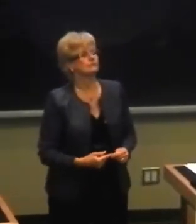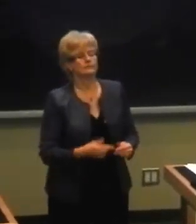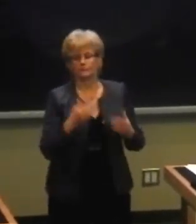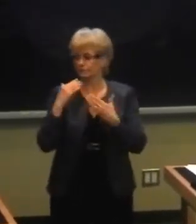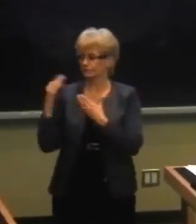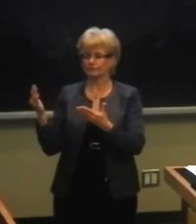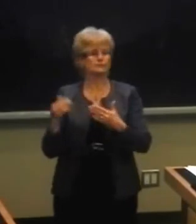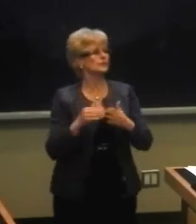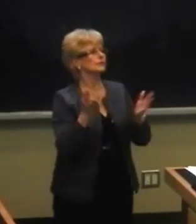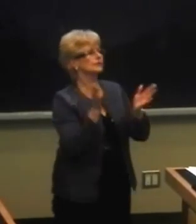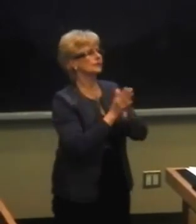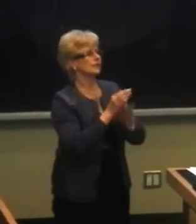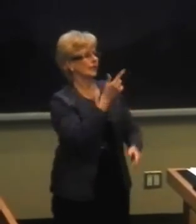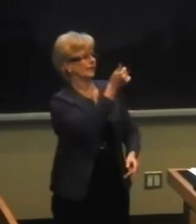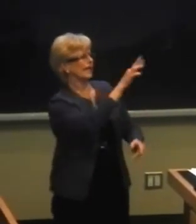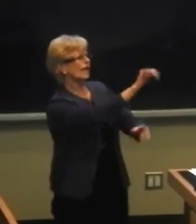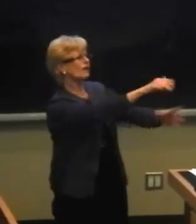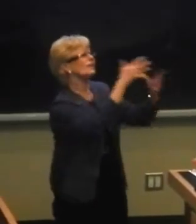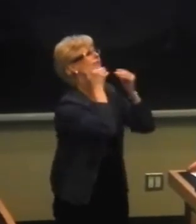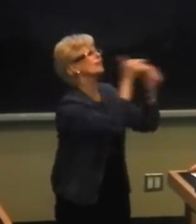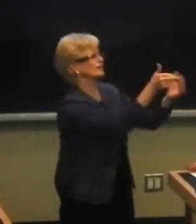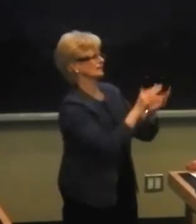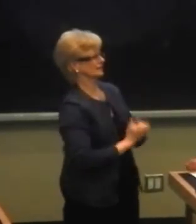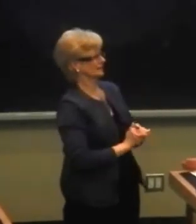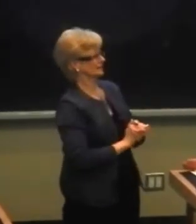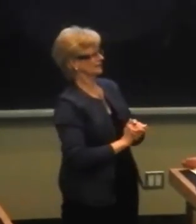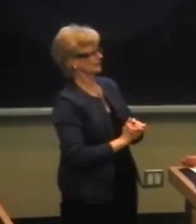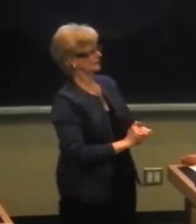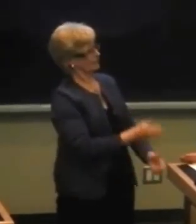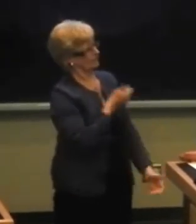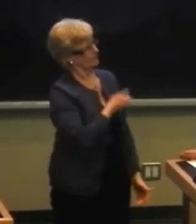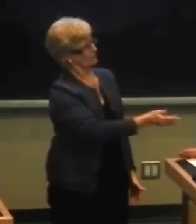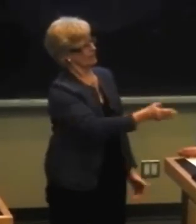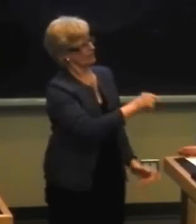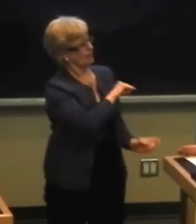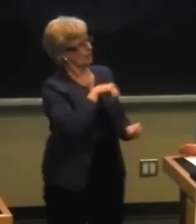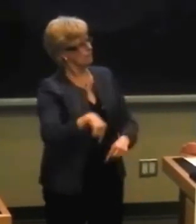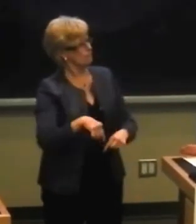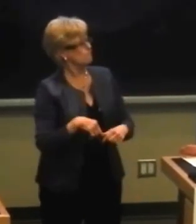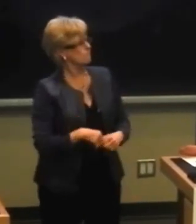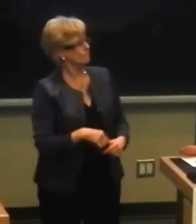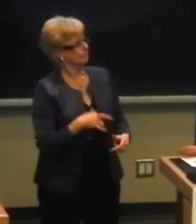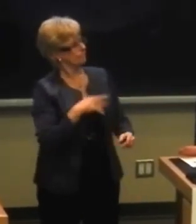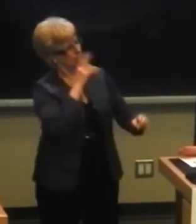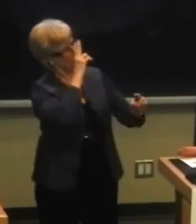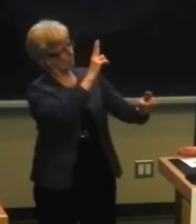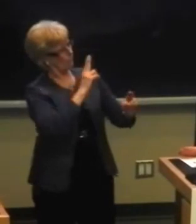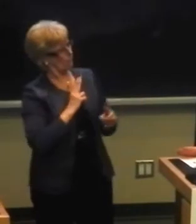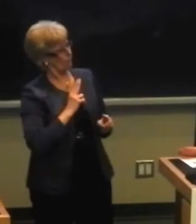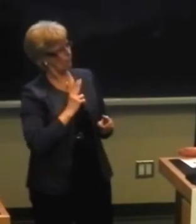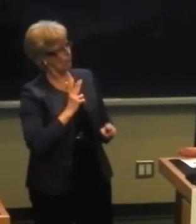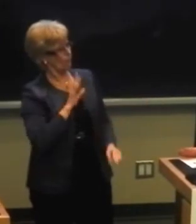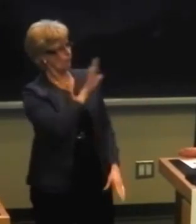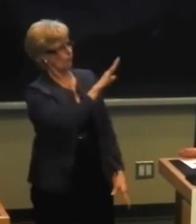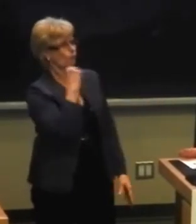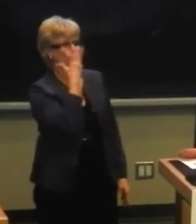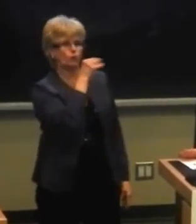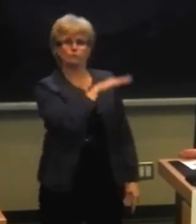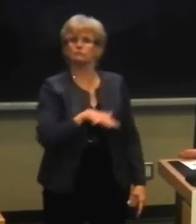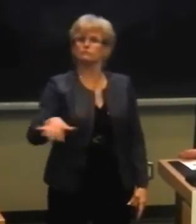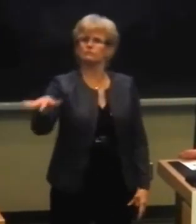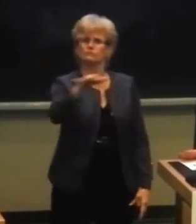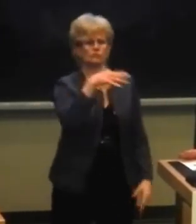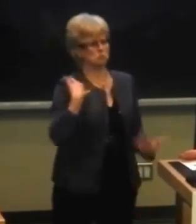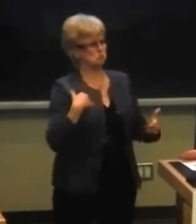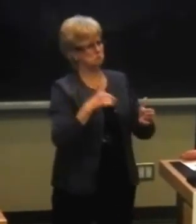Dan. And first up, Gary, thank you so much for inviting us to come up here. We are honoured to be at your beautiful campus. It really